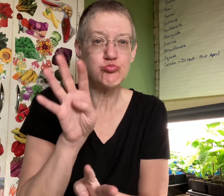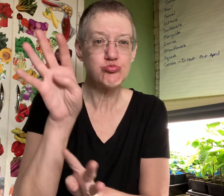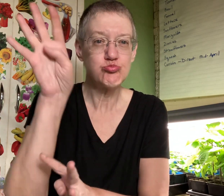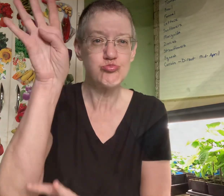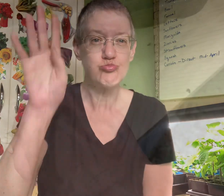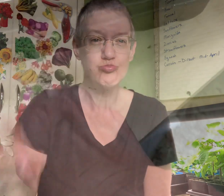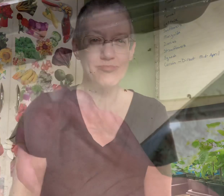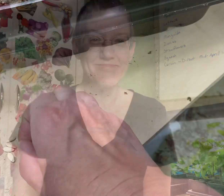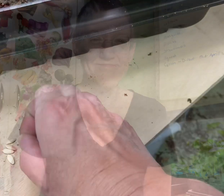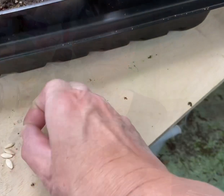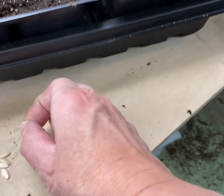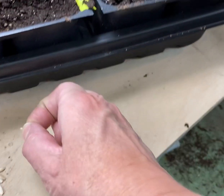growing.